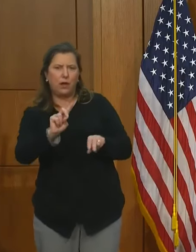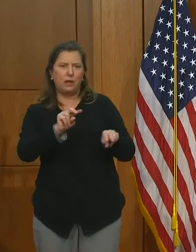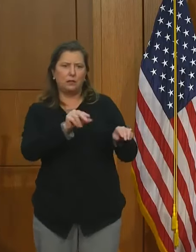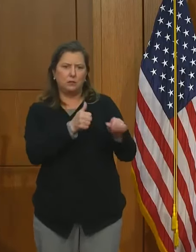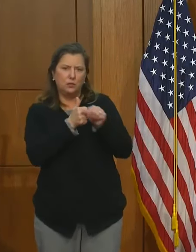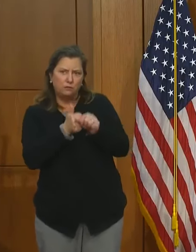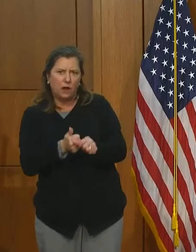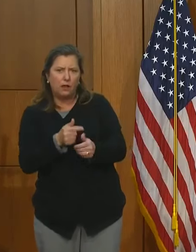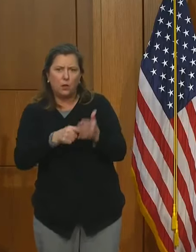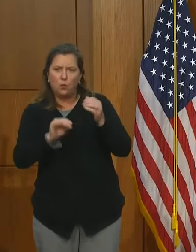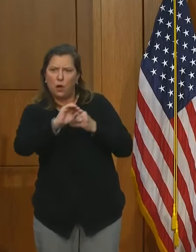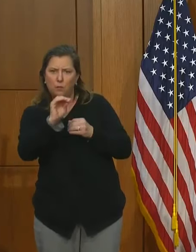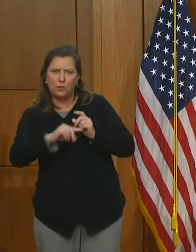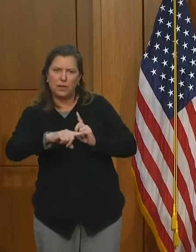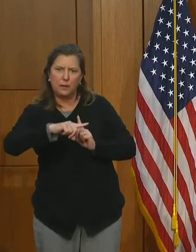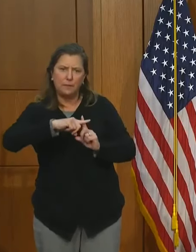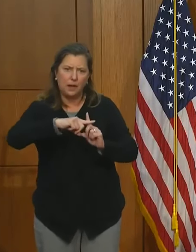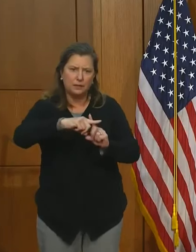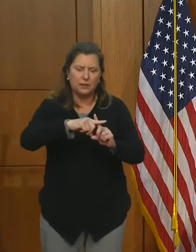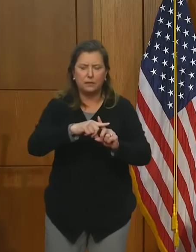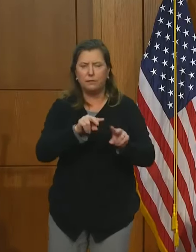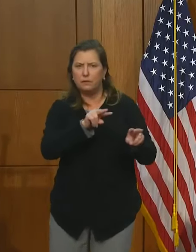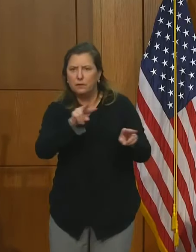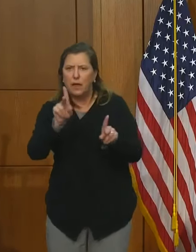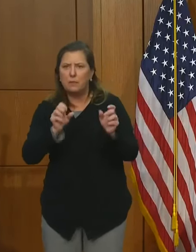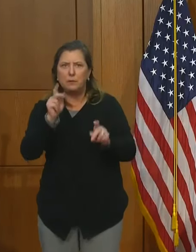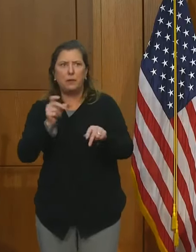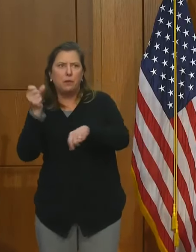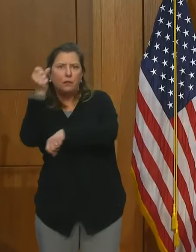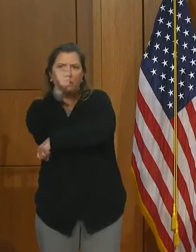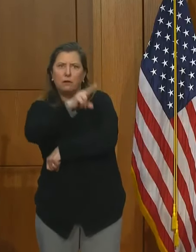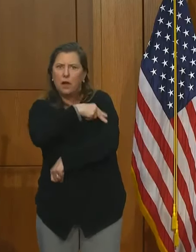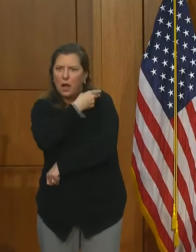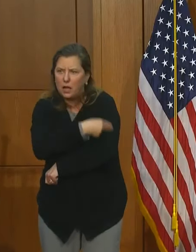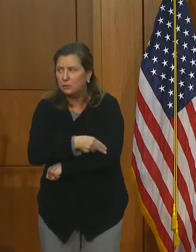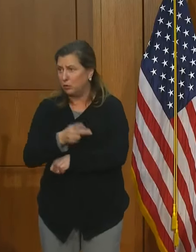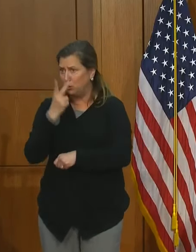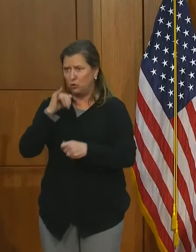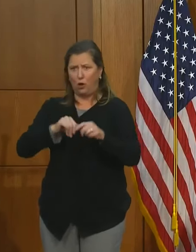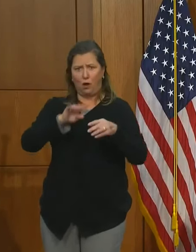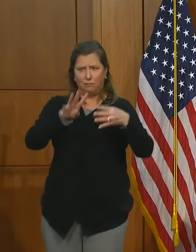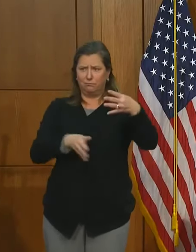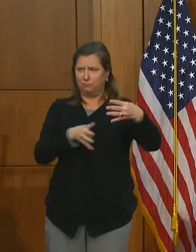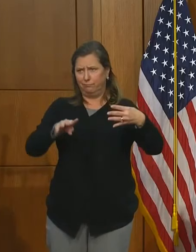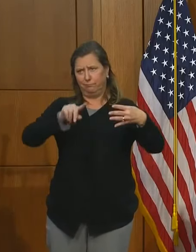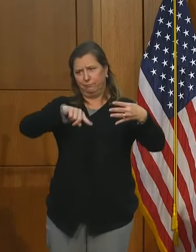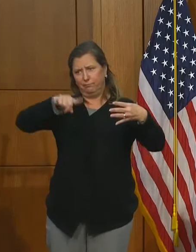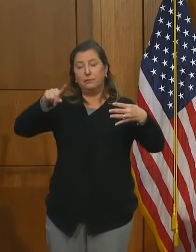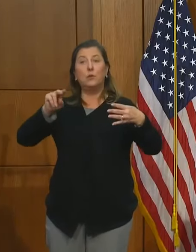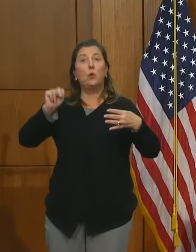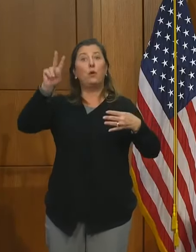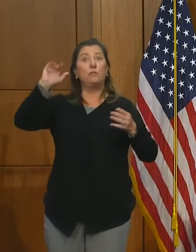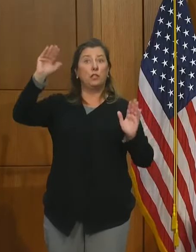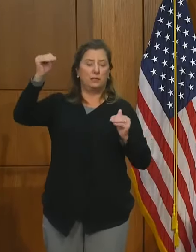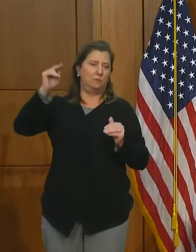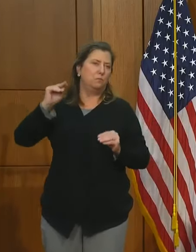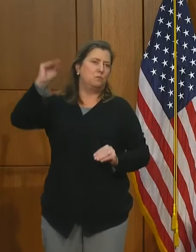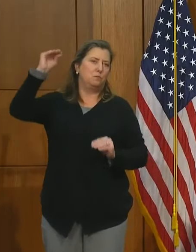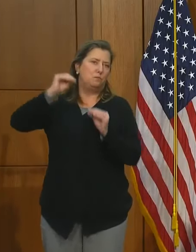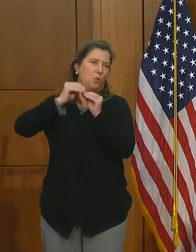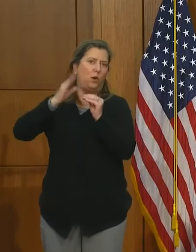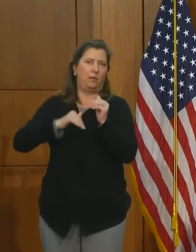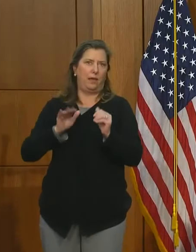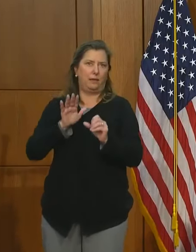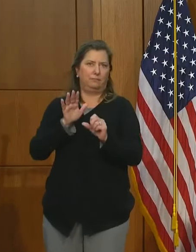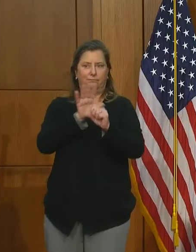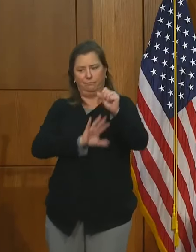positivity, to follow the hospitalizations, which are, as you saw from the graphs, are a little bit higher in Northern Virginia than they are in other